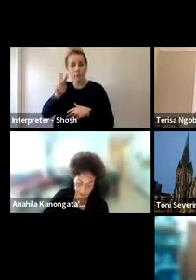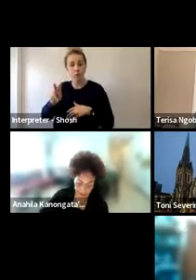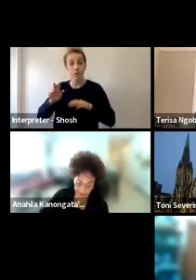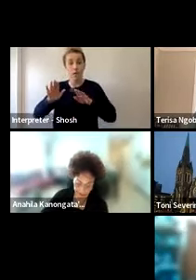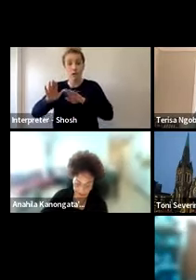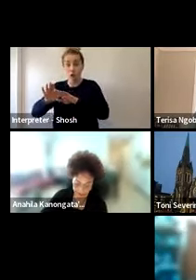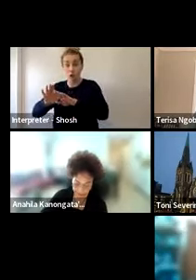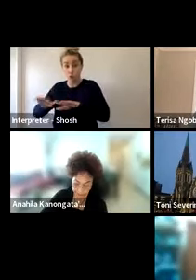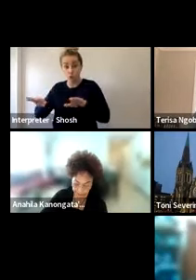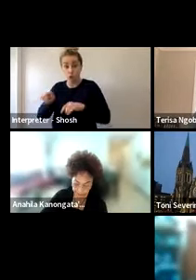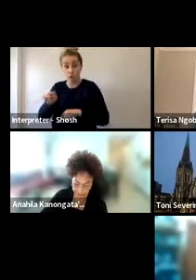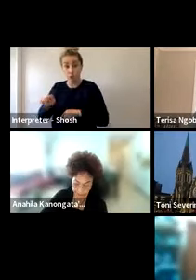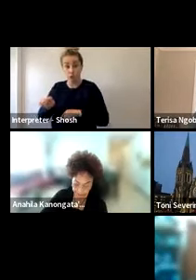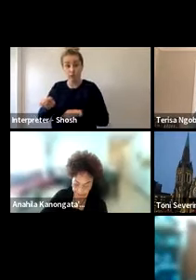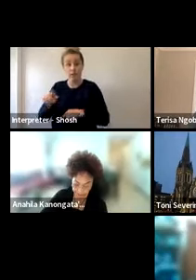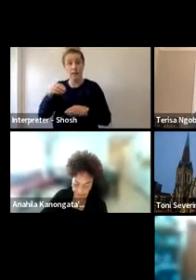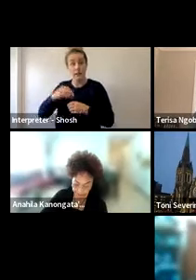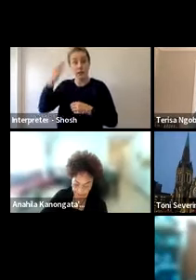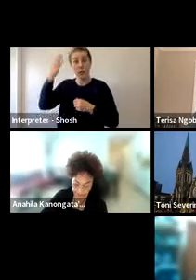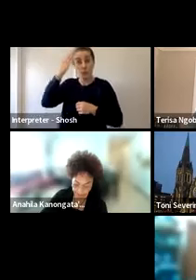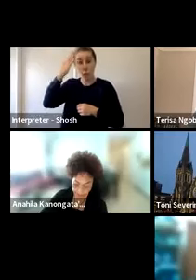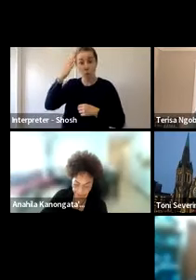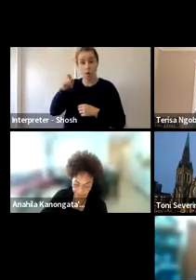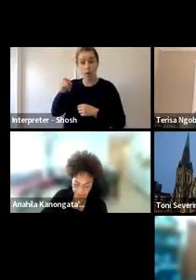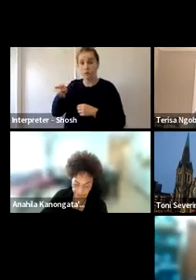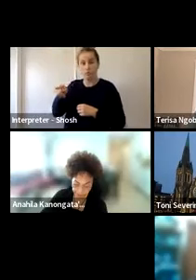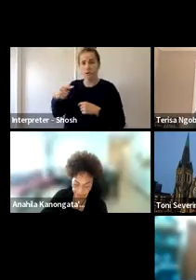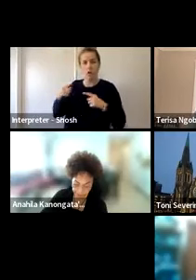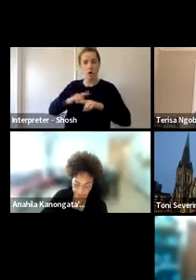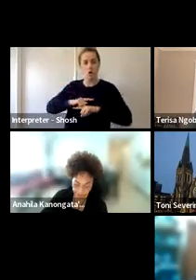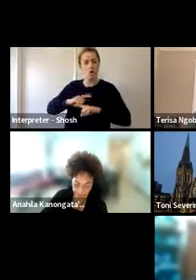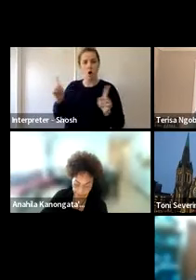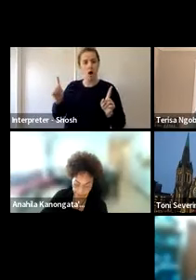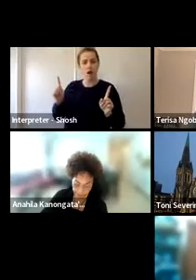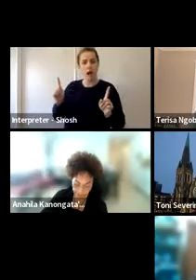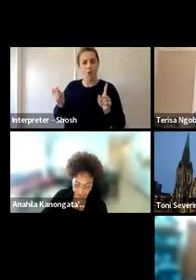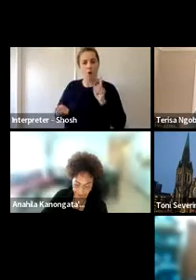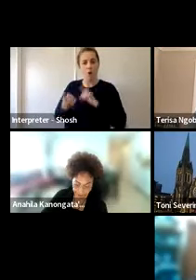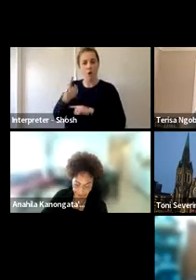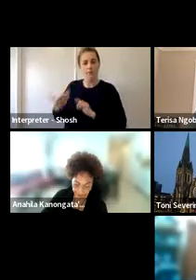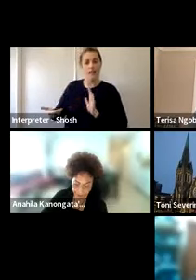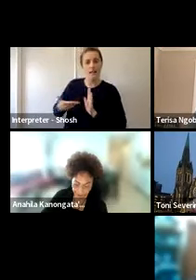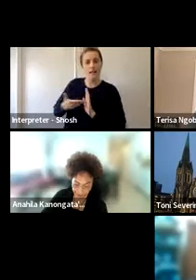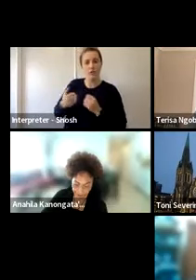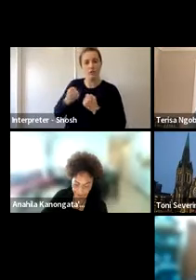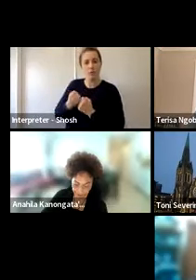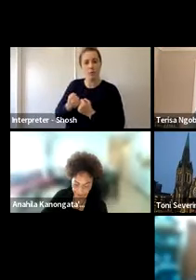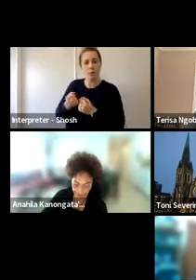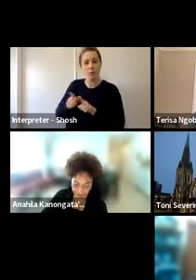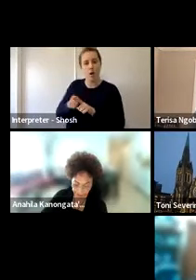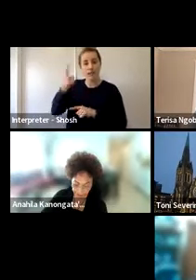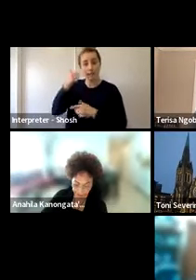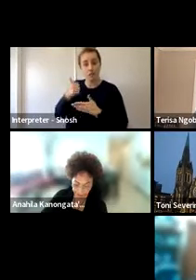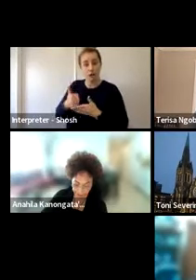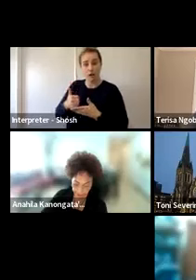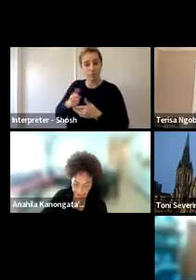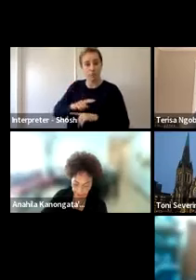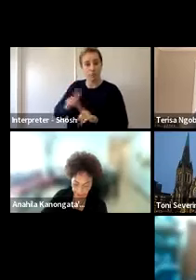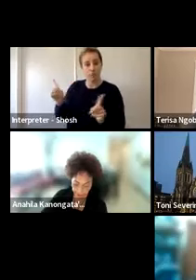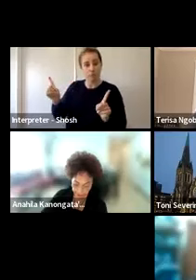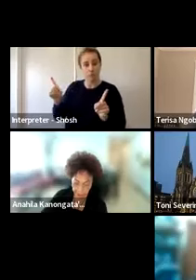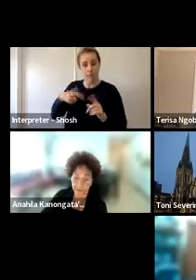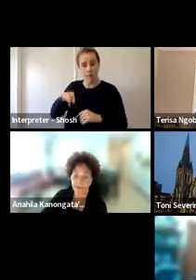who are in schools, they're denied often that extra support around teacher aides, for example, because